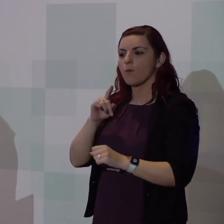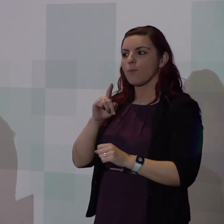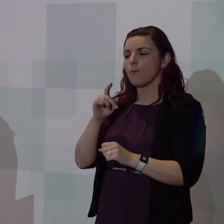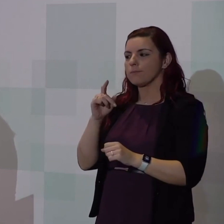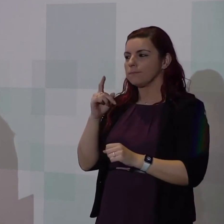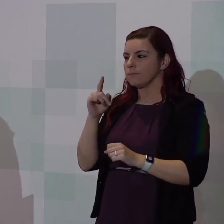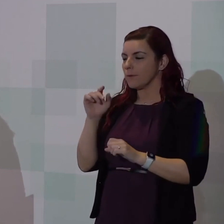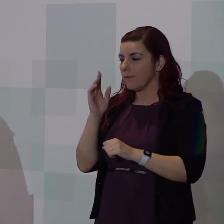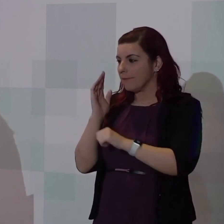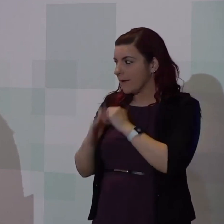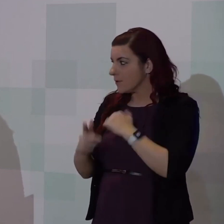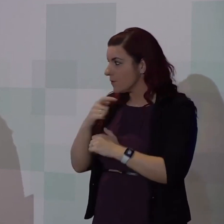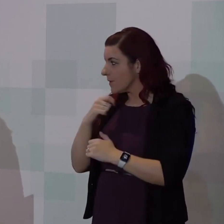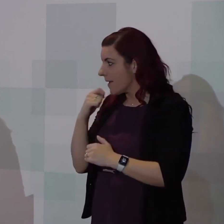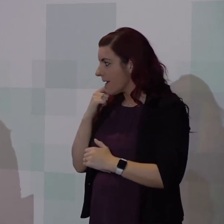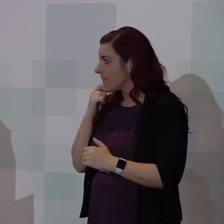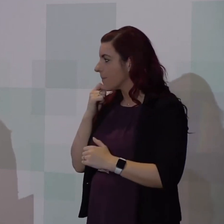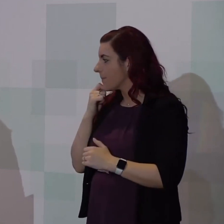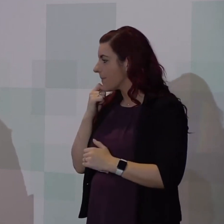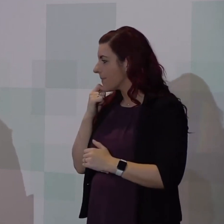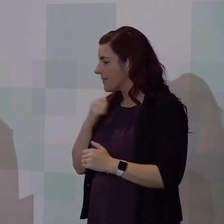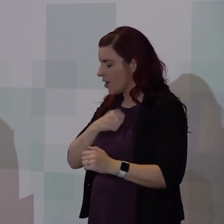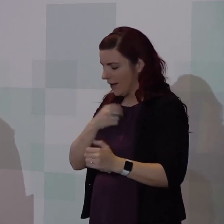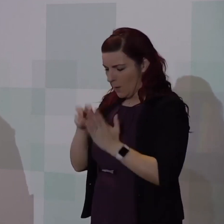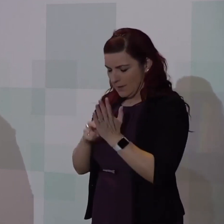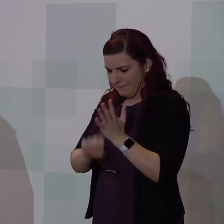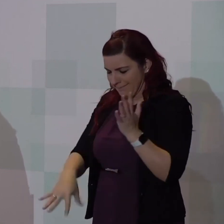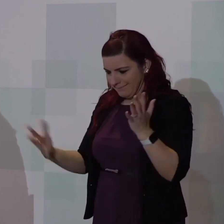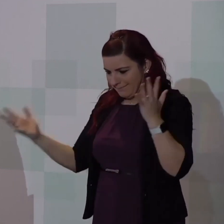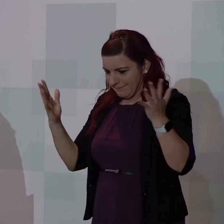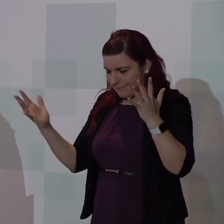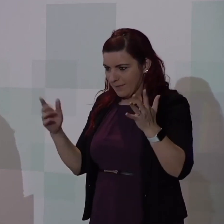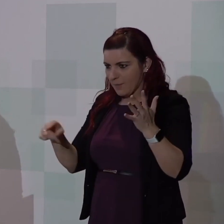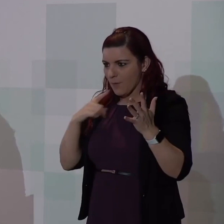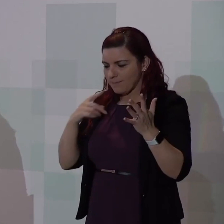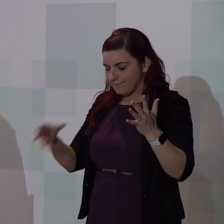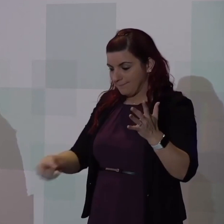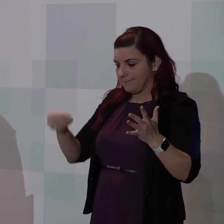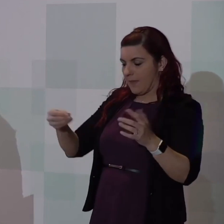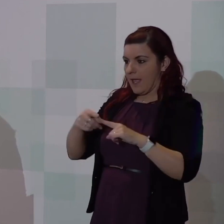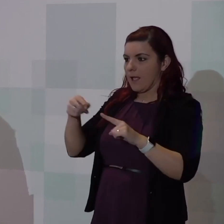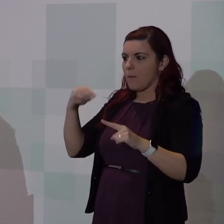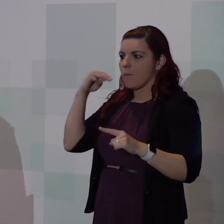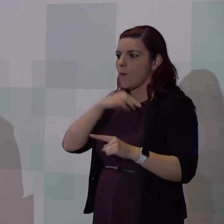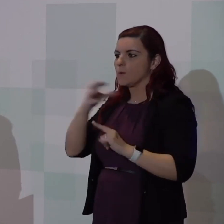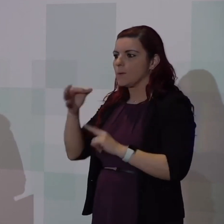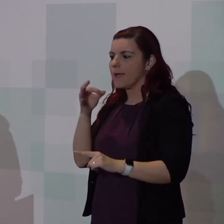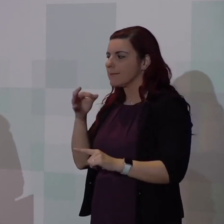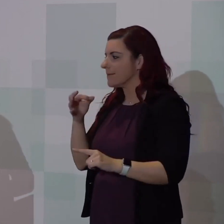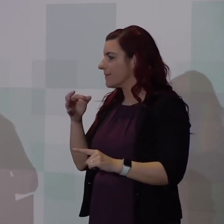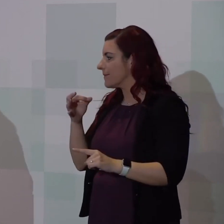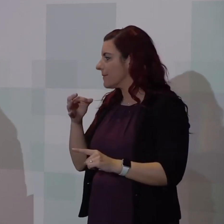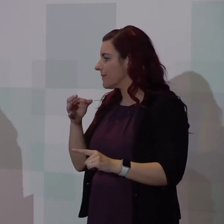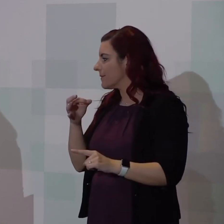it's very important, I think, I've lost my notes. It's very important to get a sense of